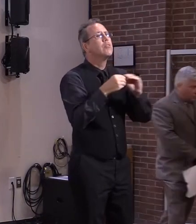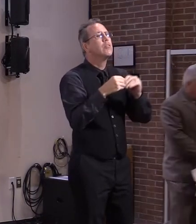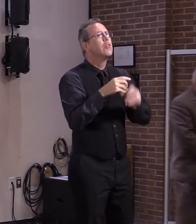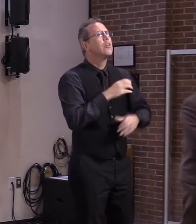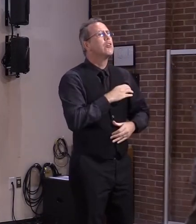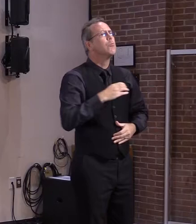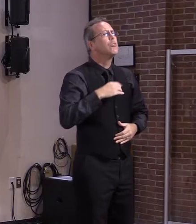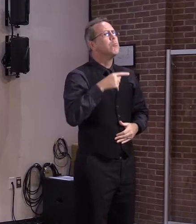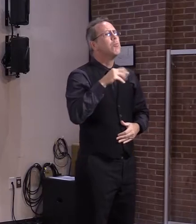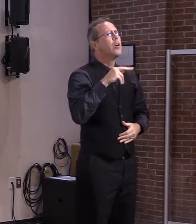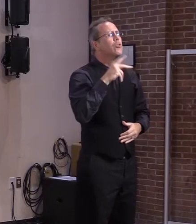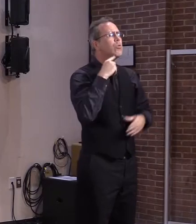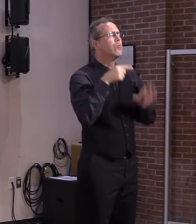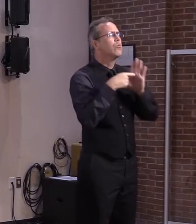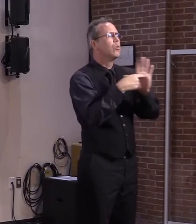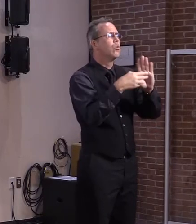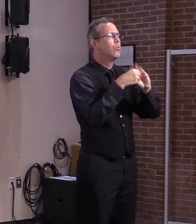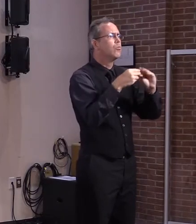update.